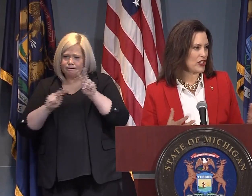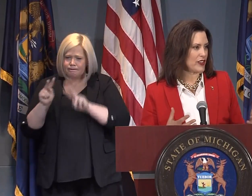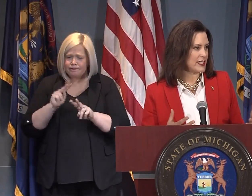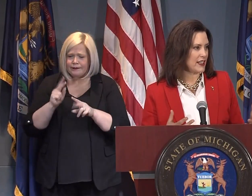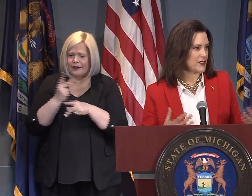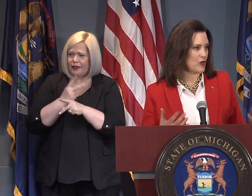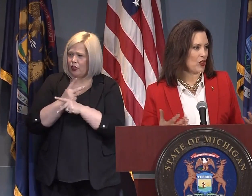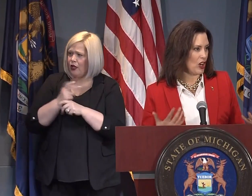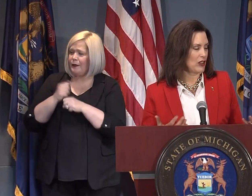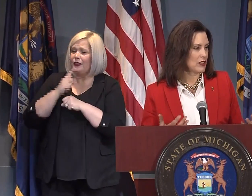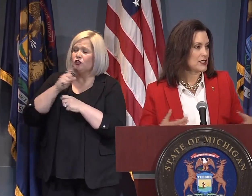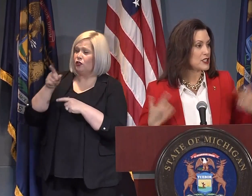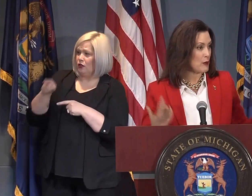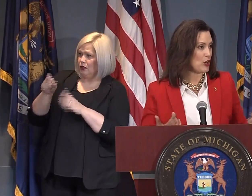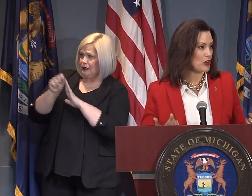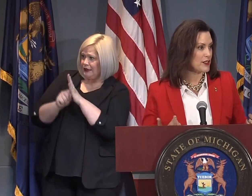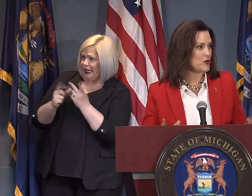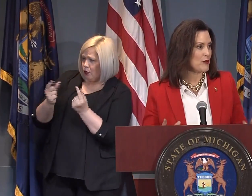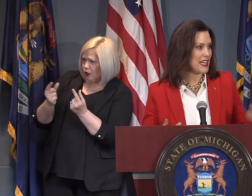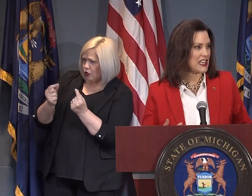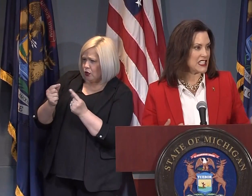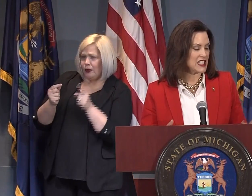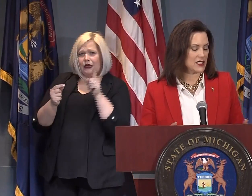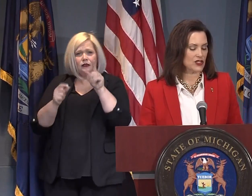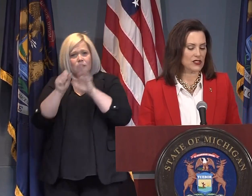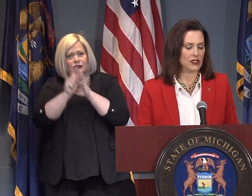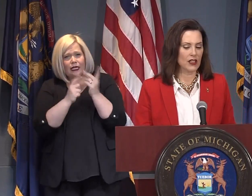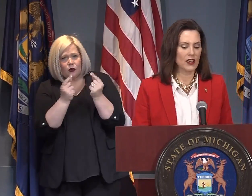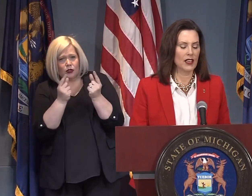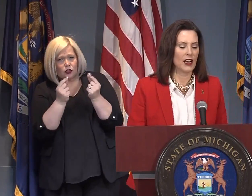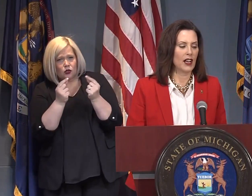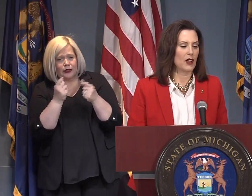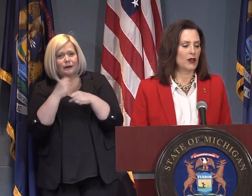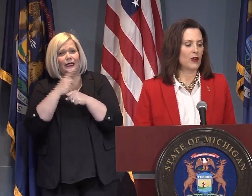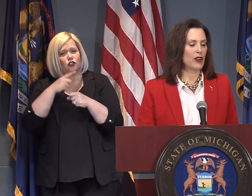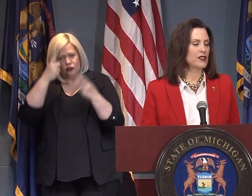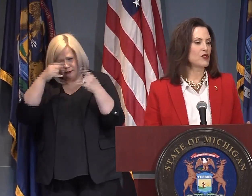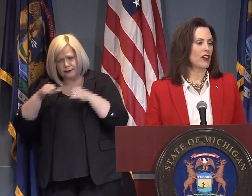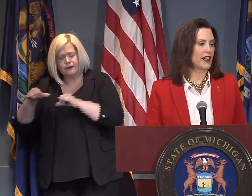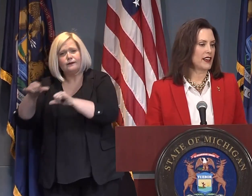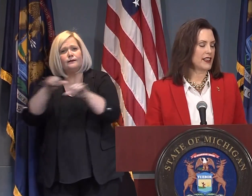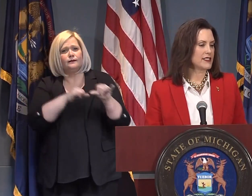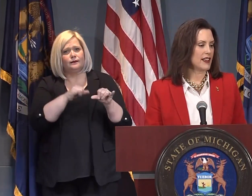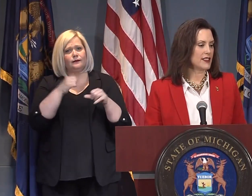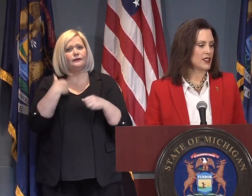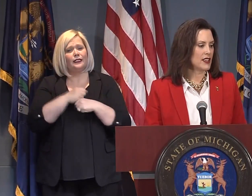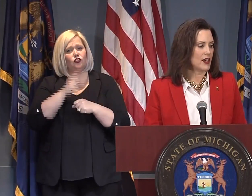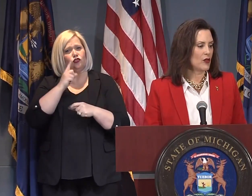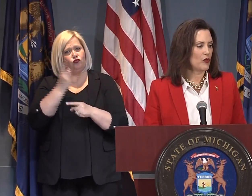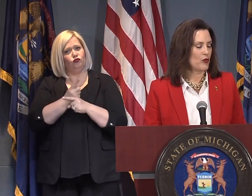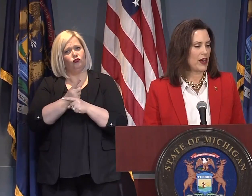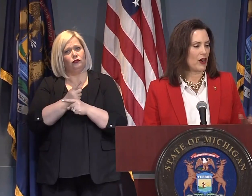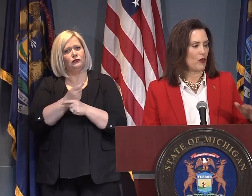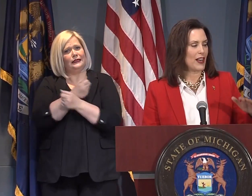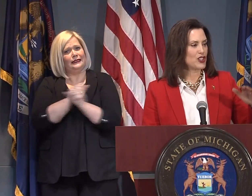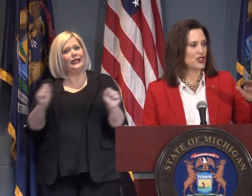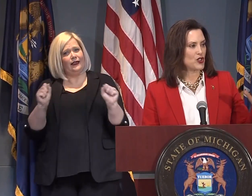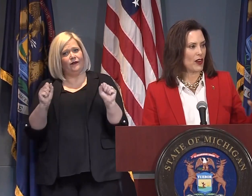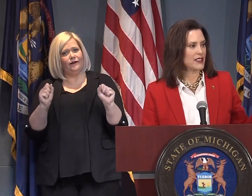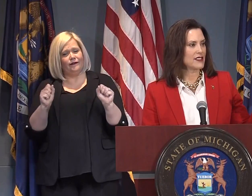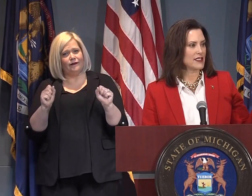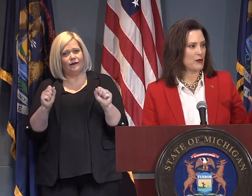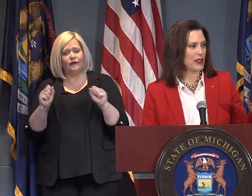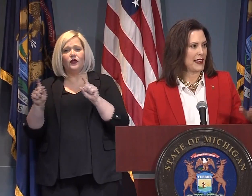that we're sharing data so we're all smarter as we're making these decisions. And we also recognize that we are